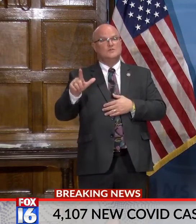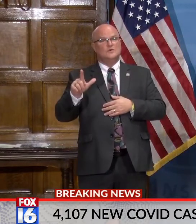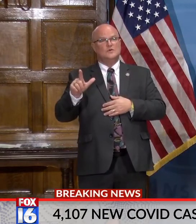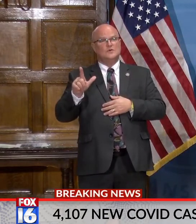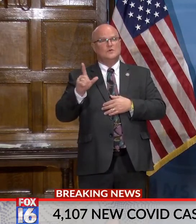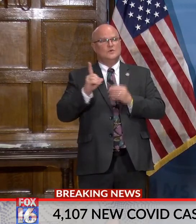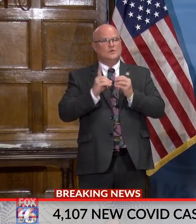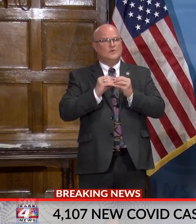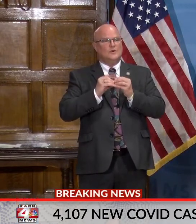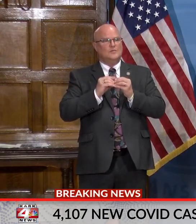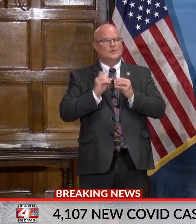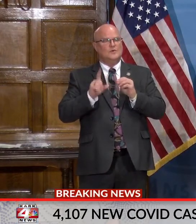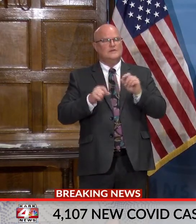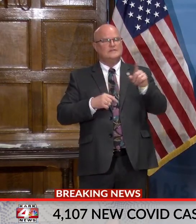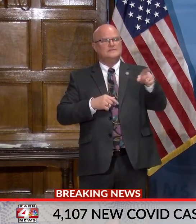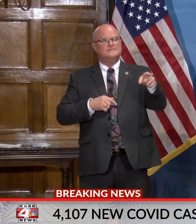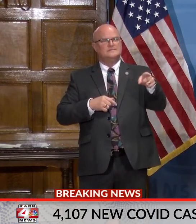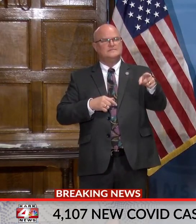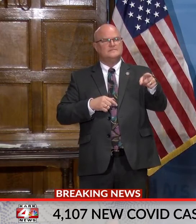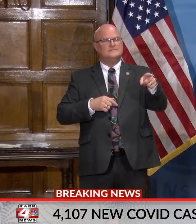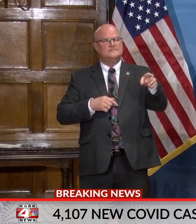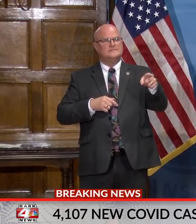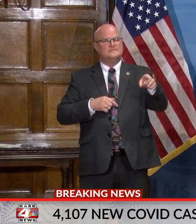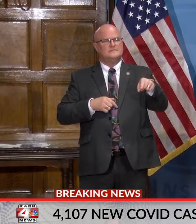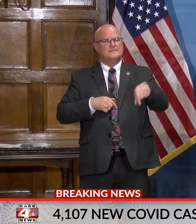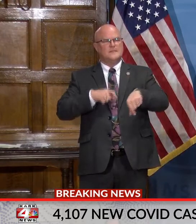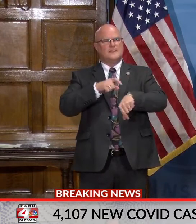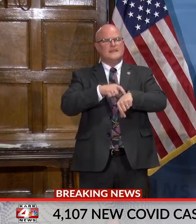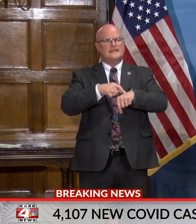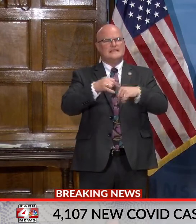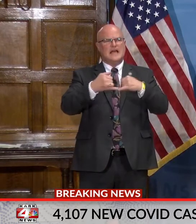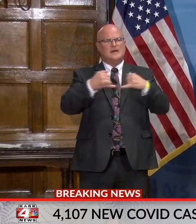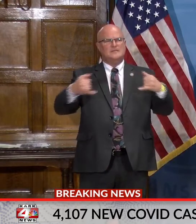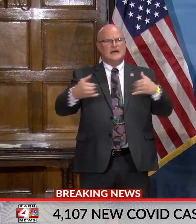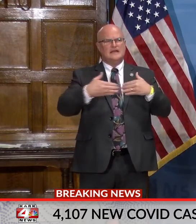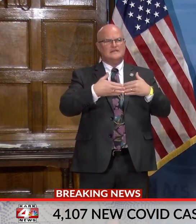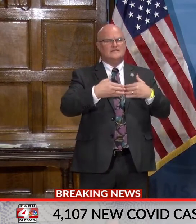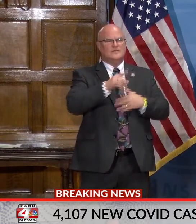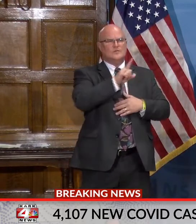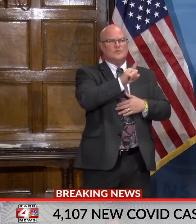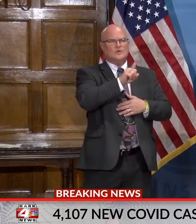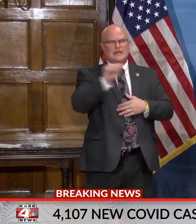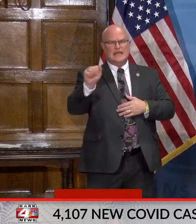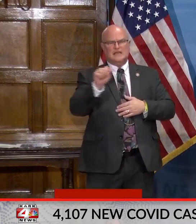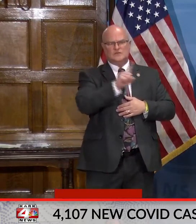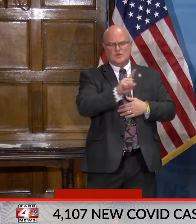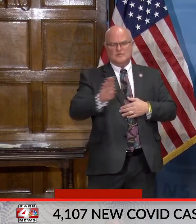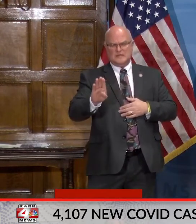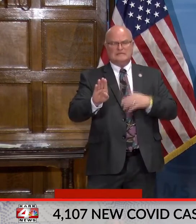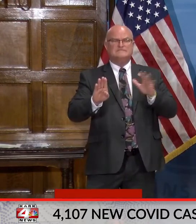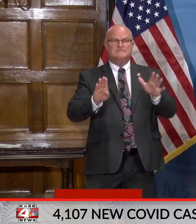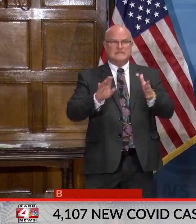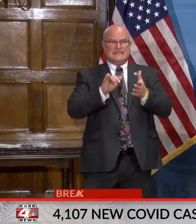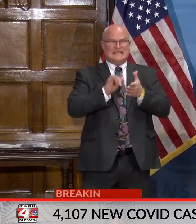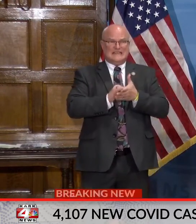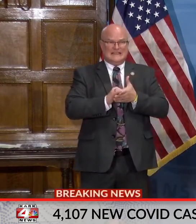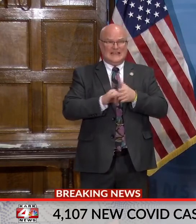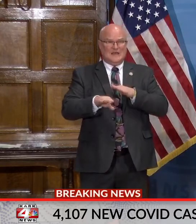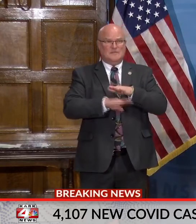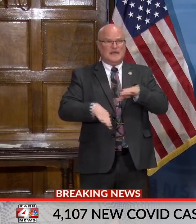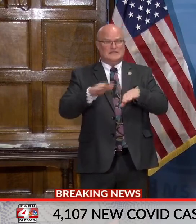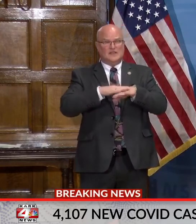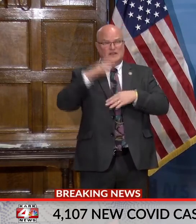one question here. In terms of the timeline that you gave from moving from one phase to another, is that based on the